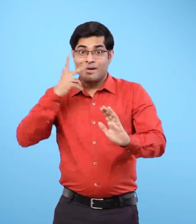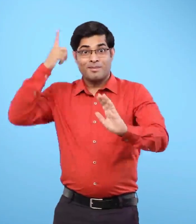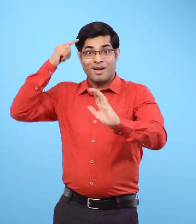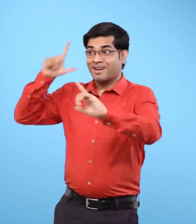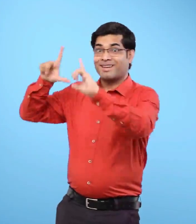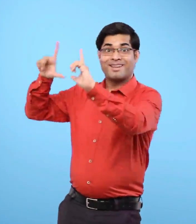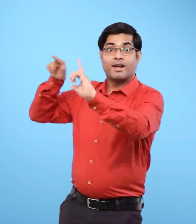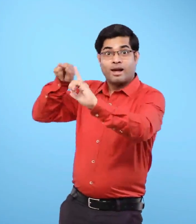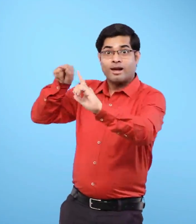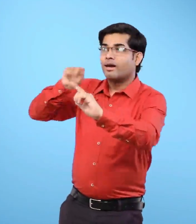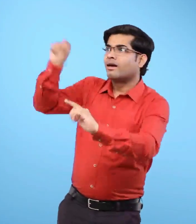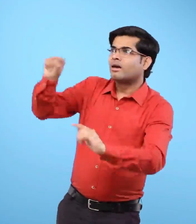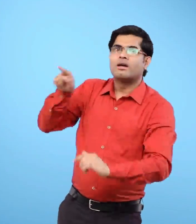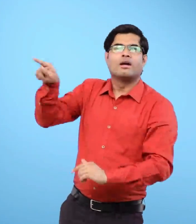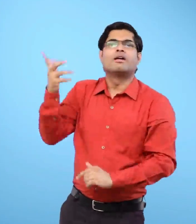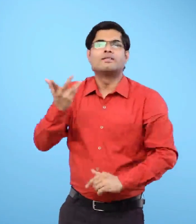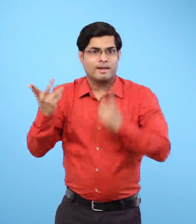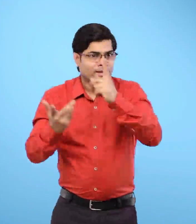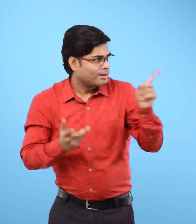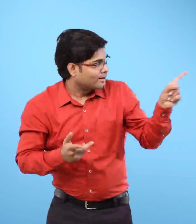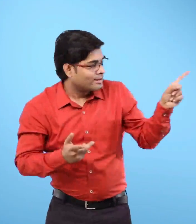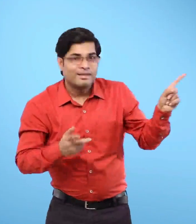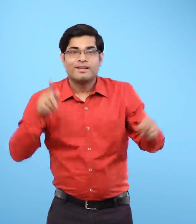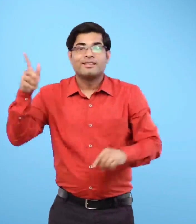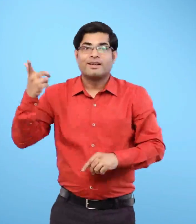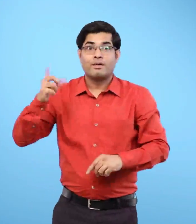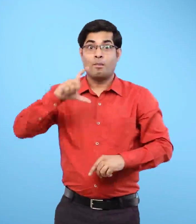Letter capital A is written on the board.